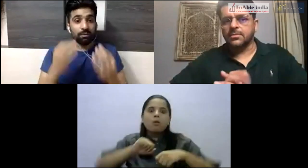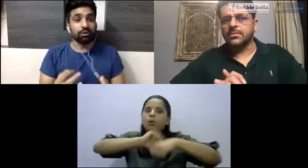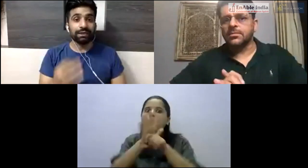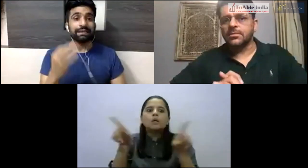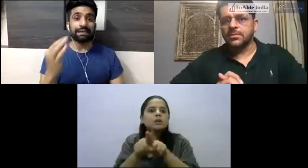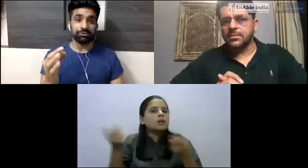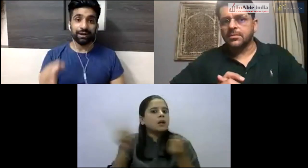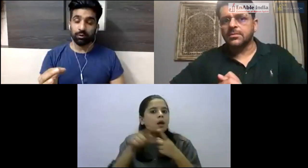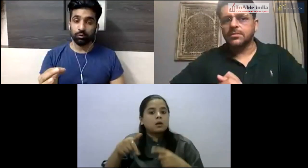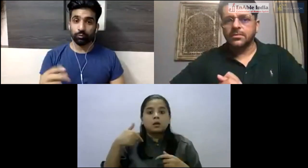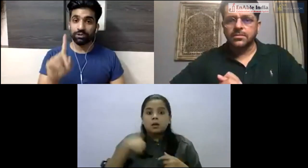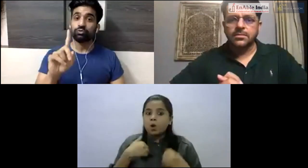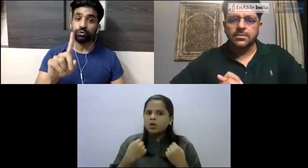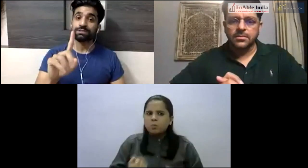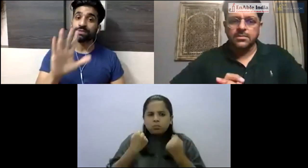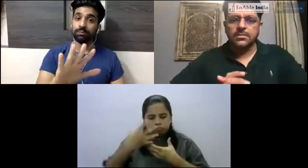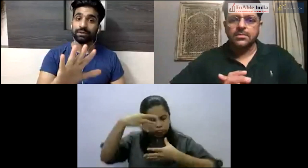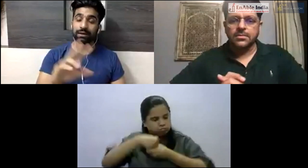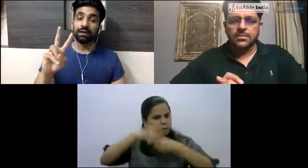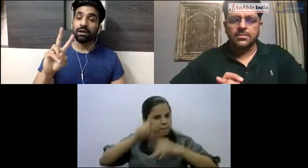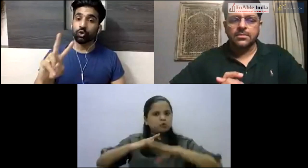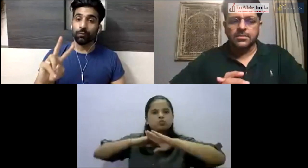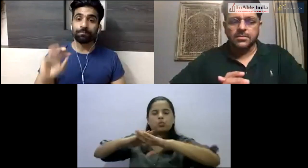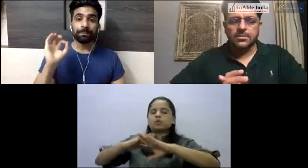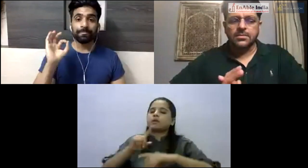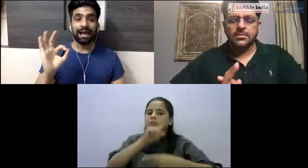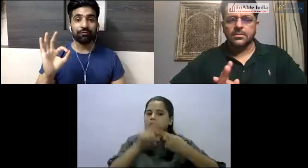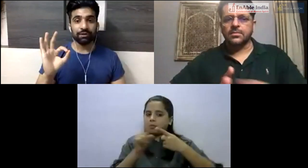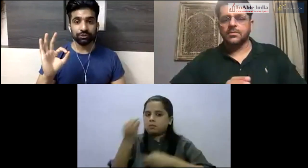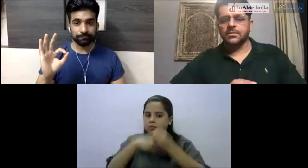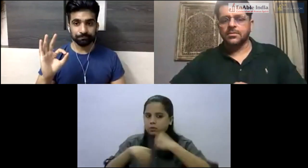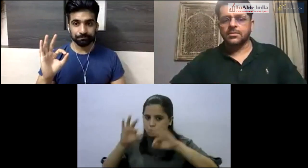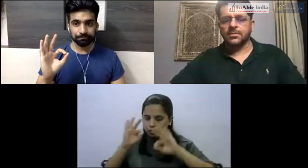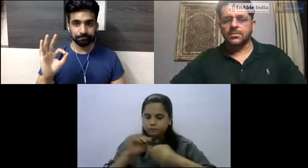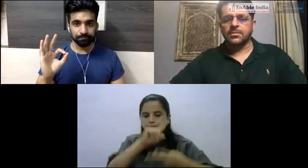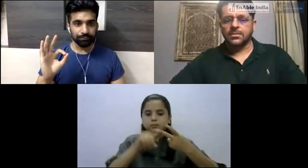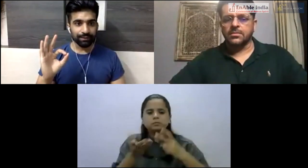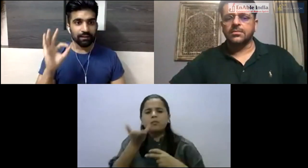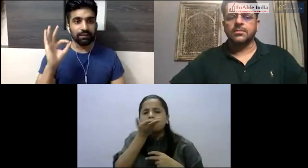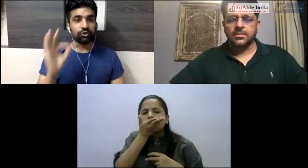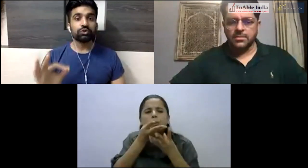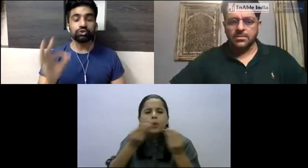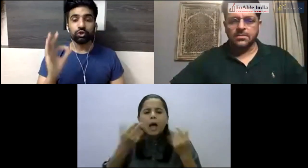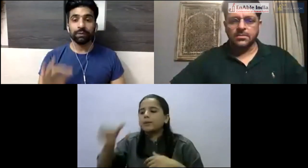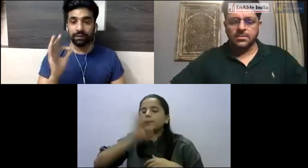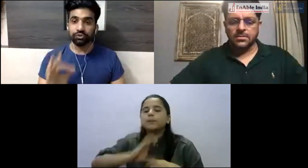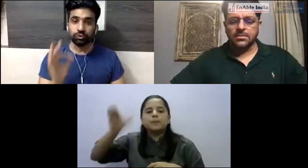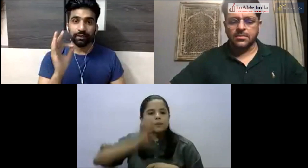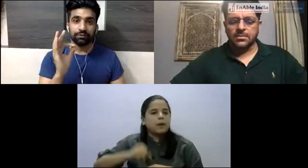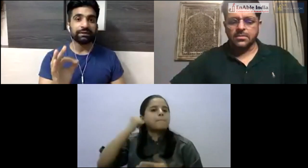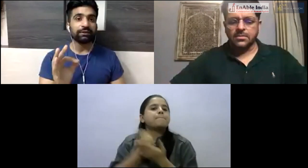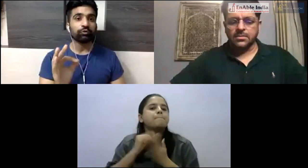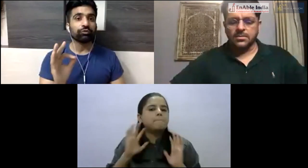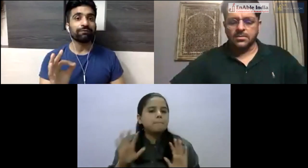Our immunity needs the right amount of protein. So first thing will be that. Two, hydration. You should be